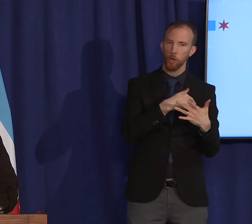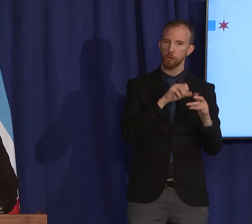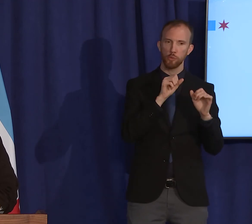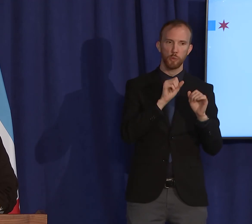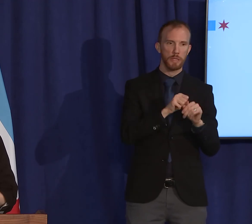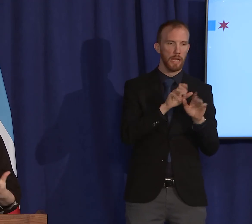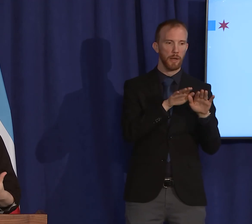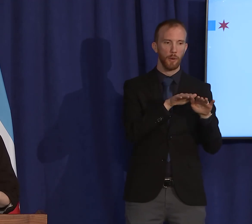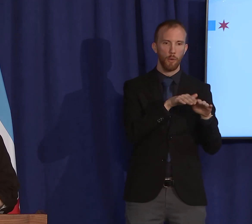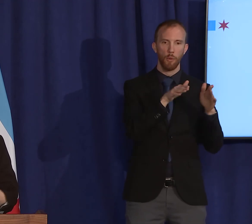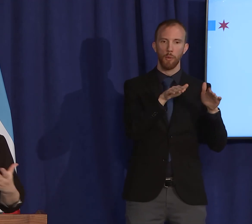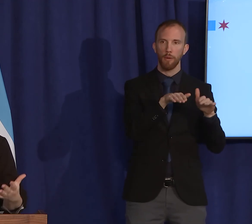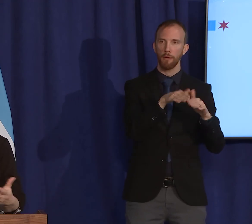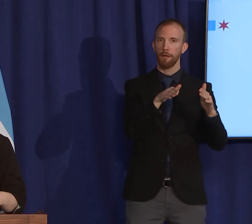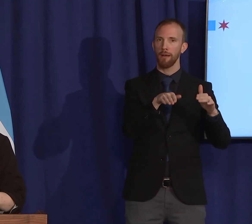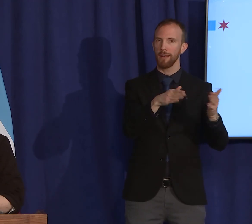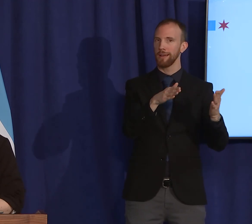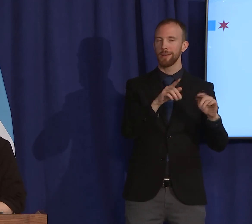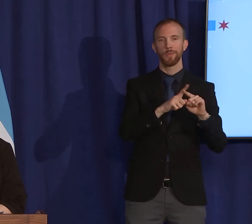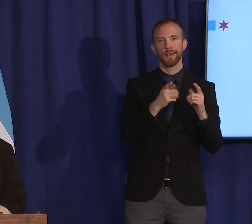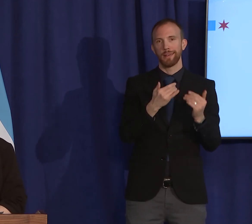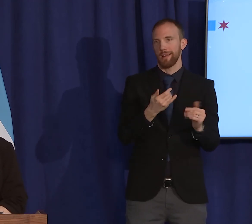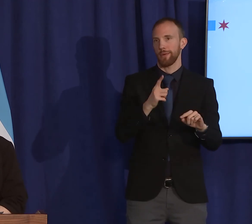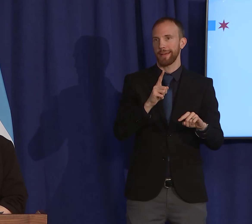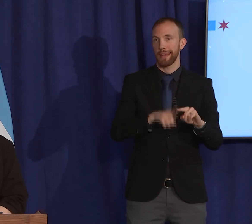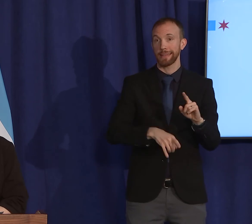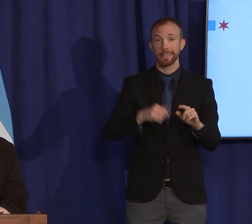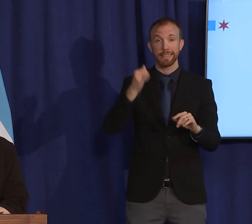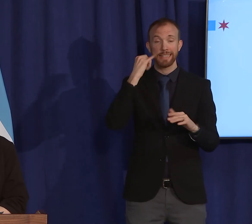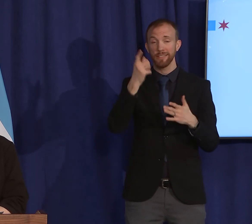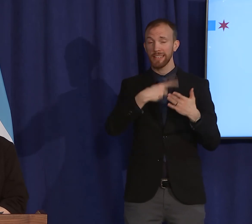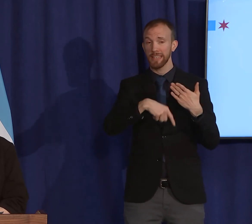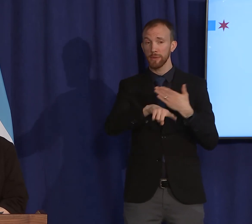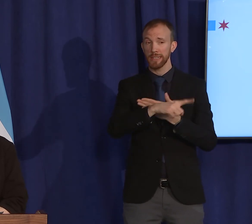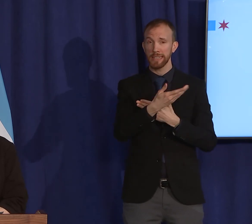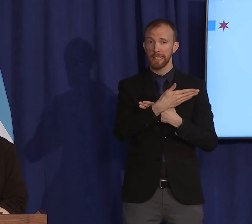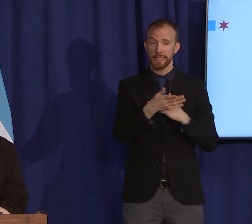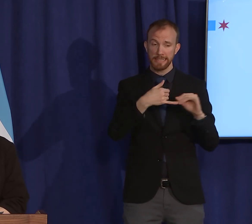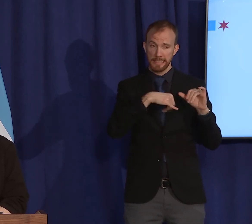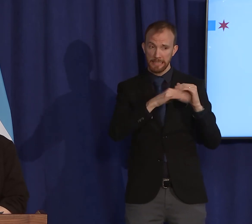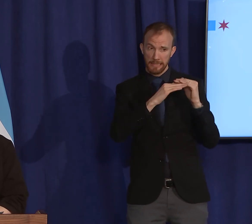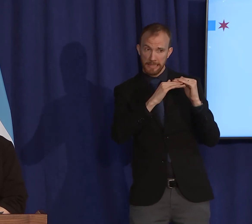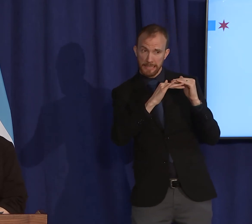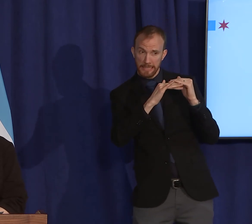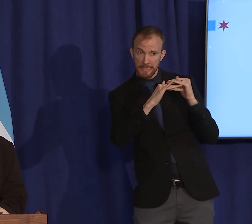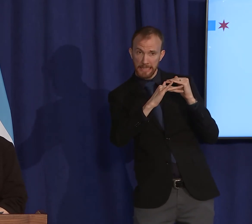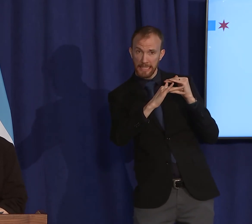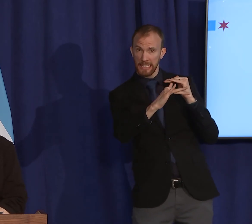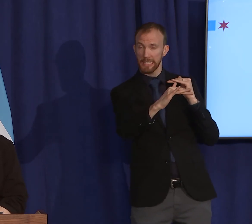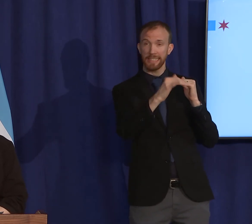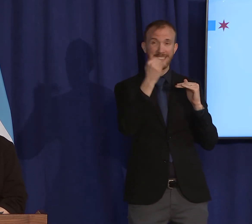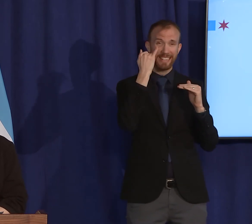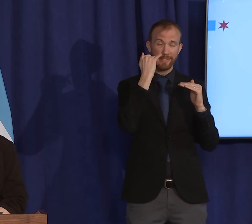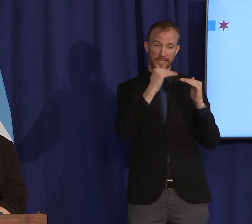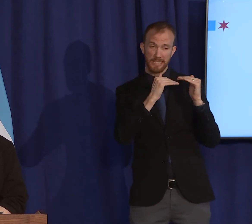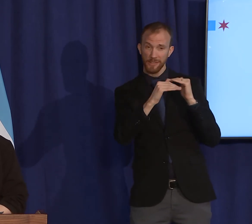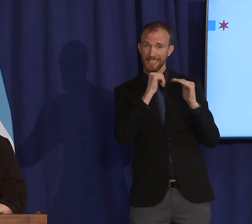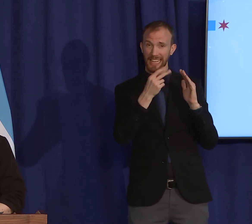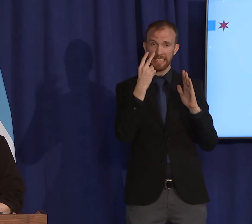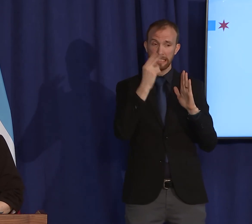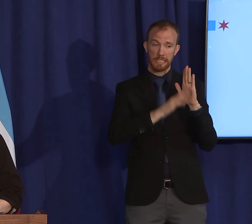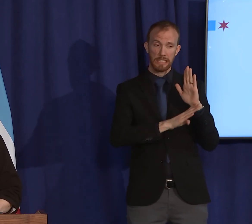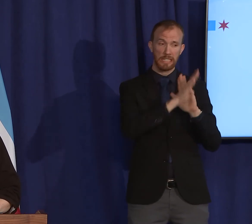today. I'm very hopeful that if next week things have stabilized again, even if they're at this relatively higher level, as long as they're flat, not seeing these